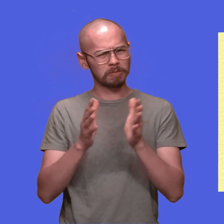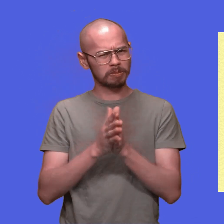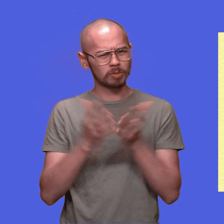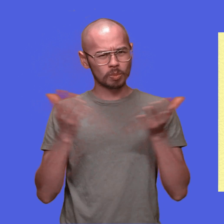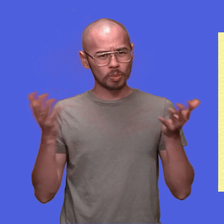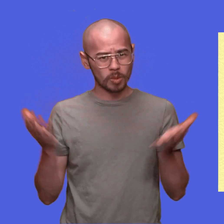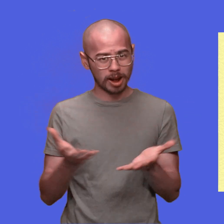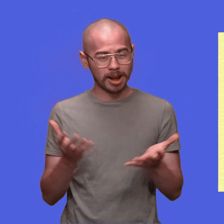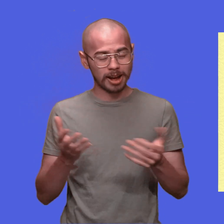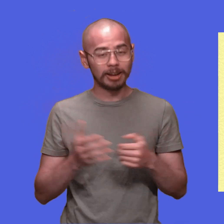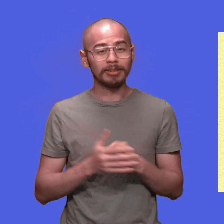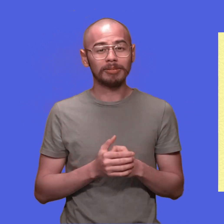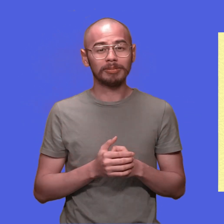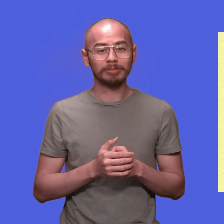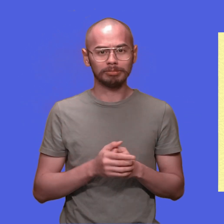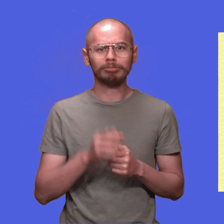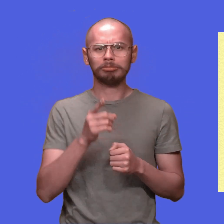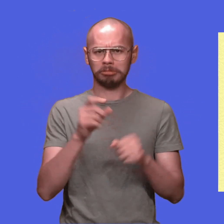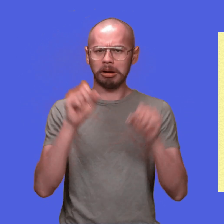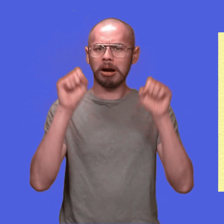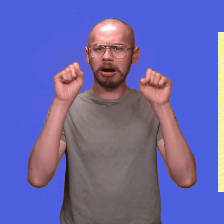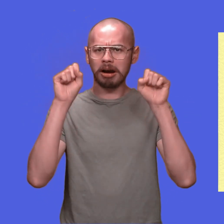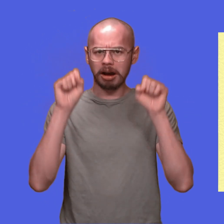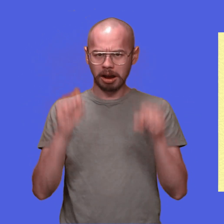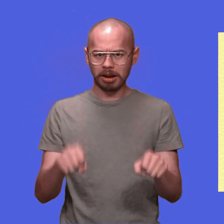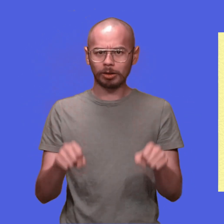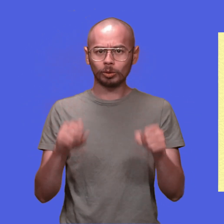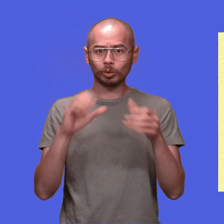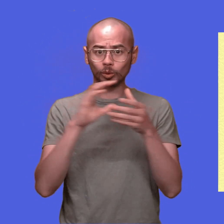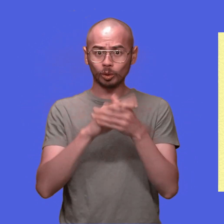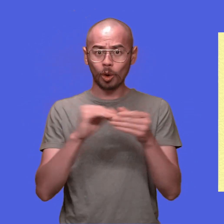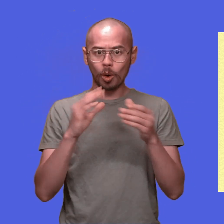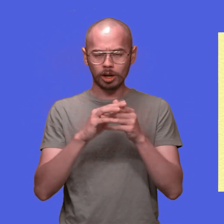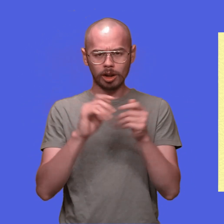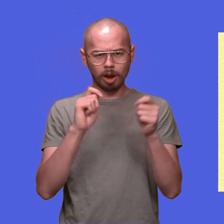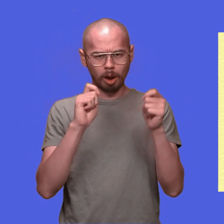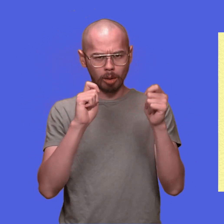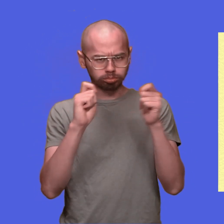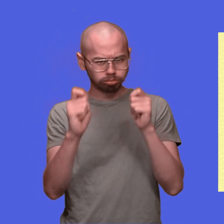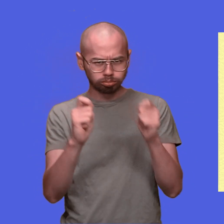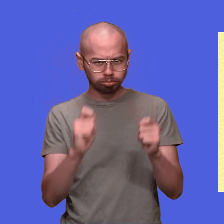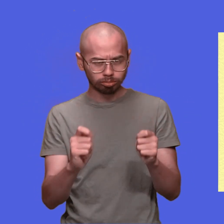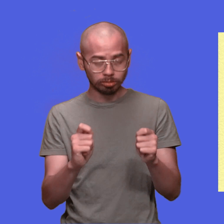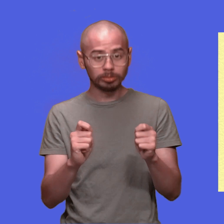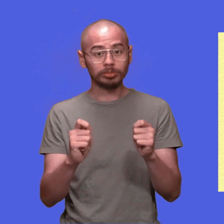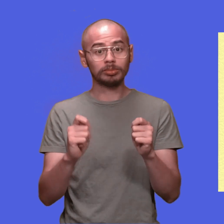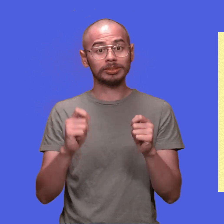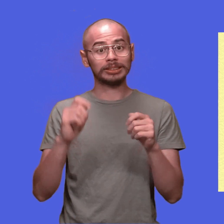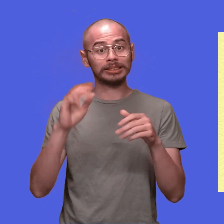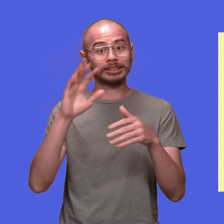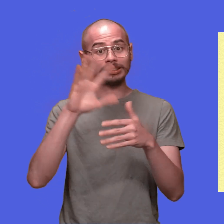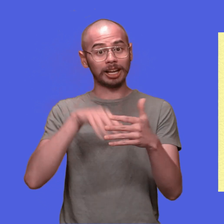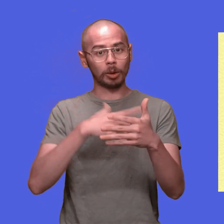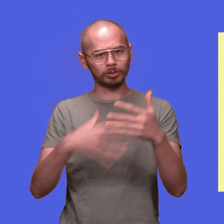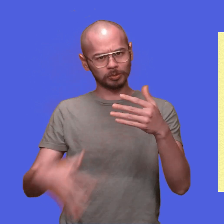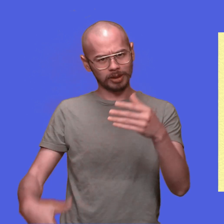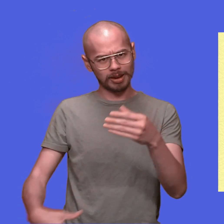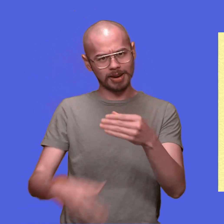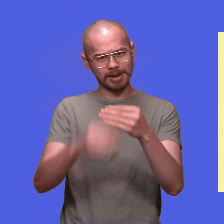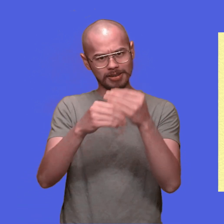Image 9. CC Share Alike. This means you have the freedom to reuse, remix, and